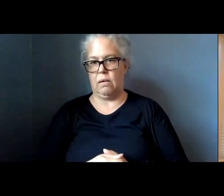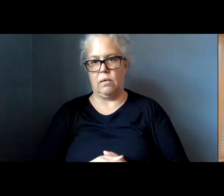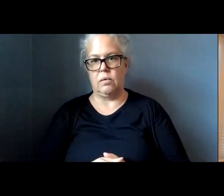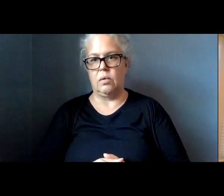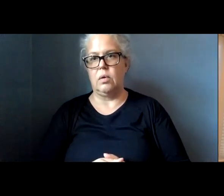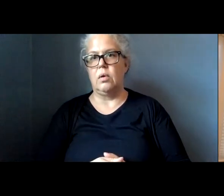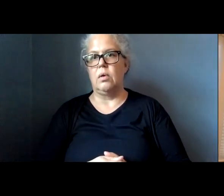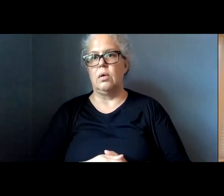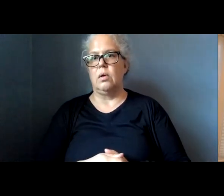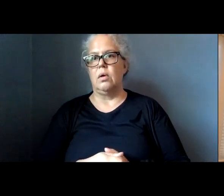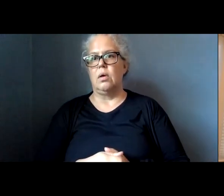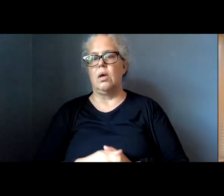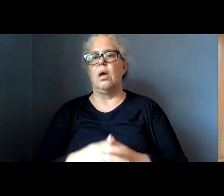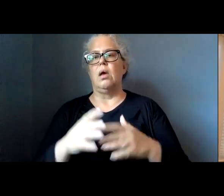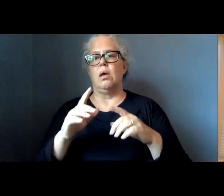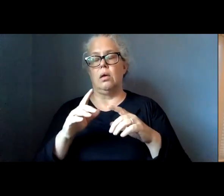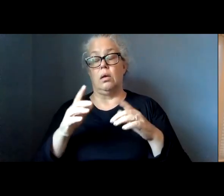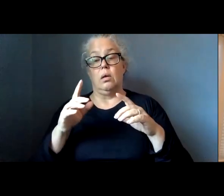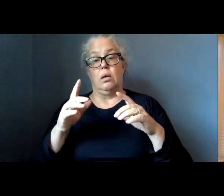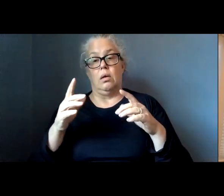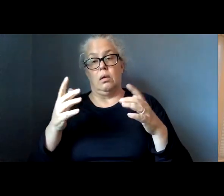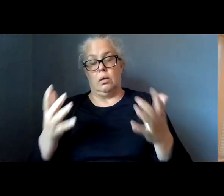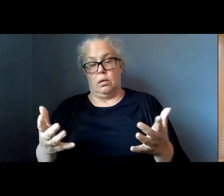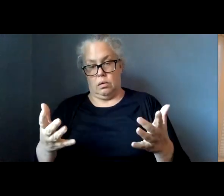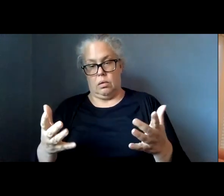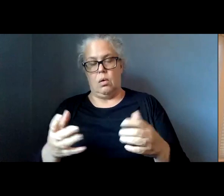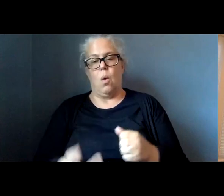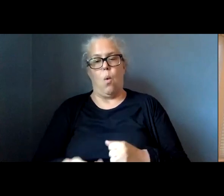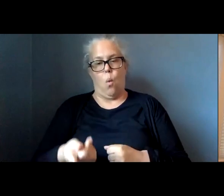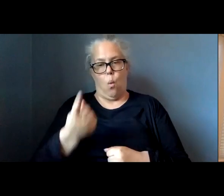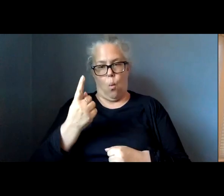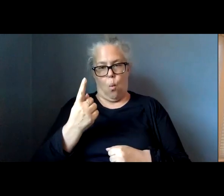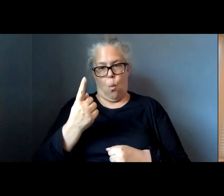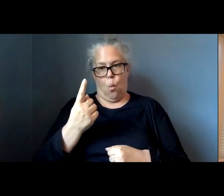In any case, this one particular